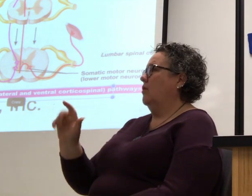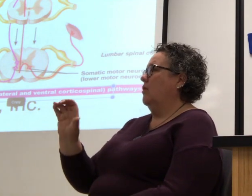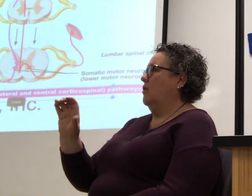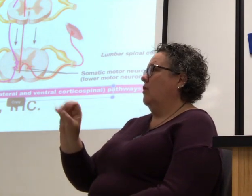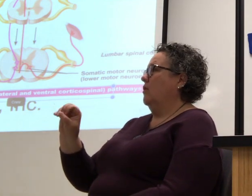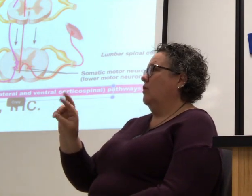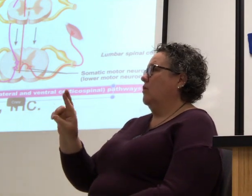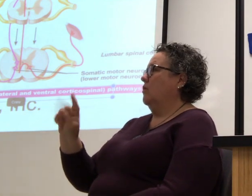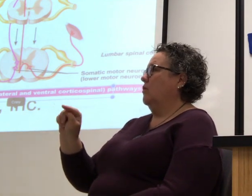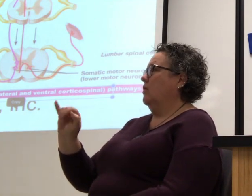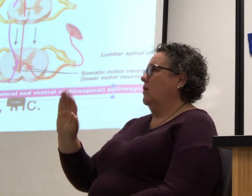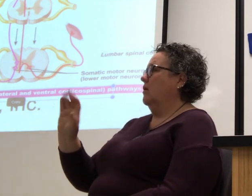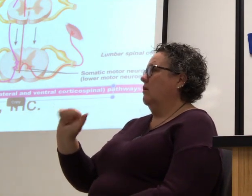cortical spinal tract.